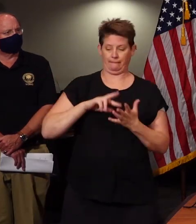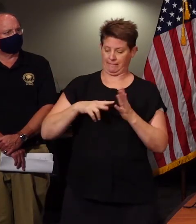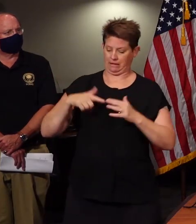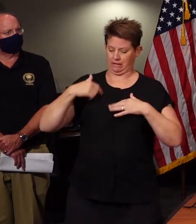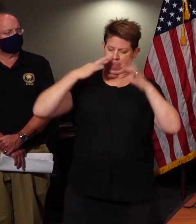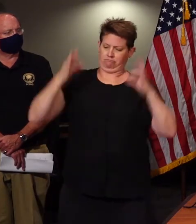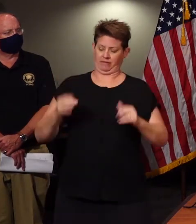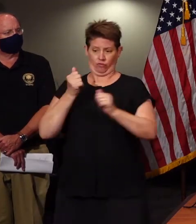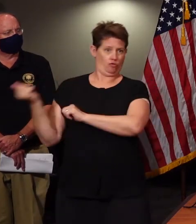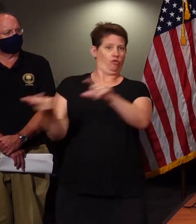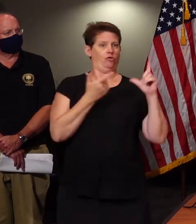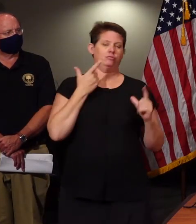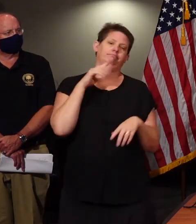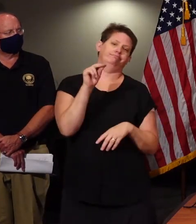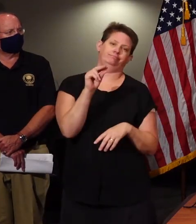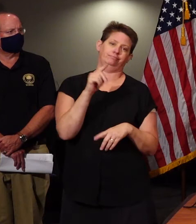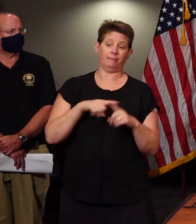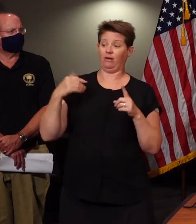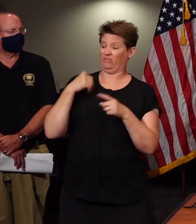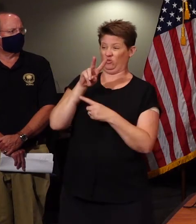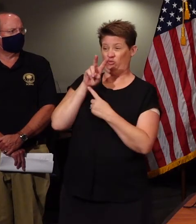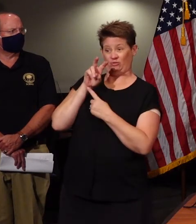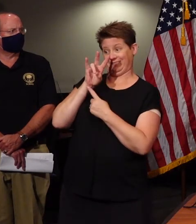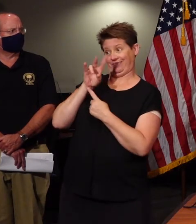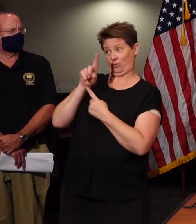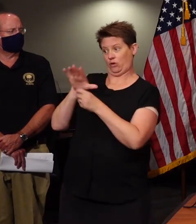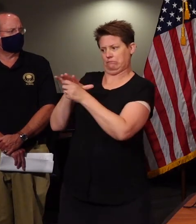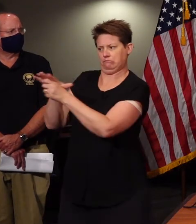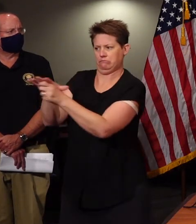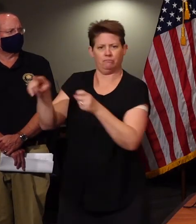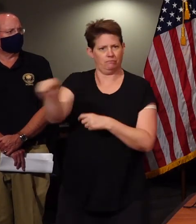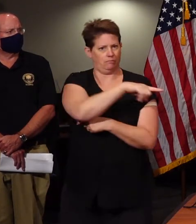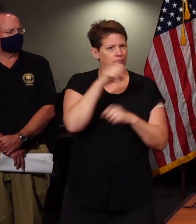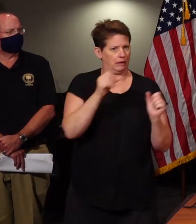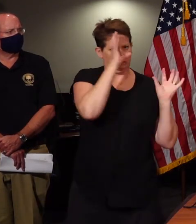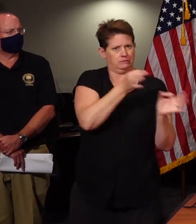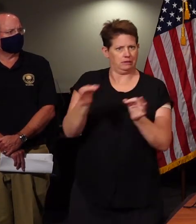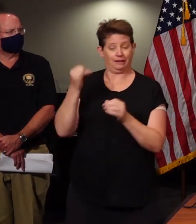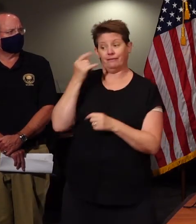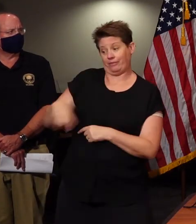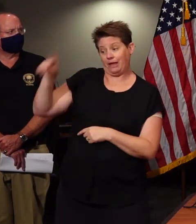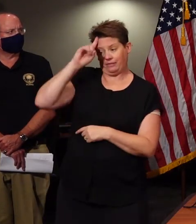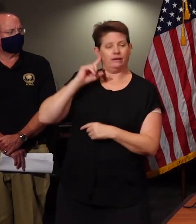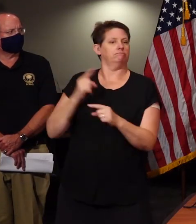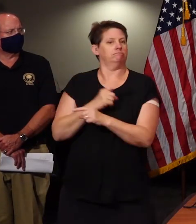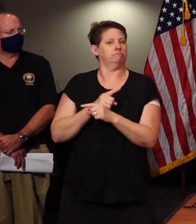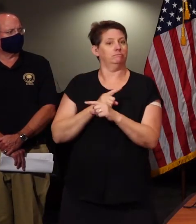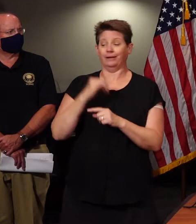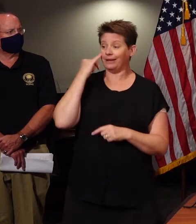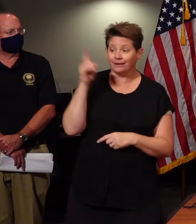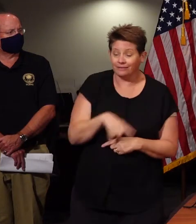all, but we have 271 local jurisdictions that can take action if they see fit. But even if they